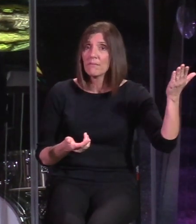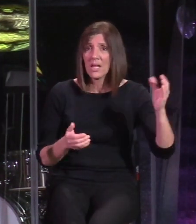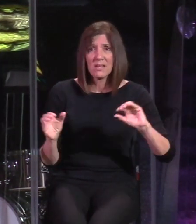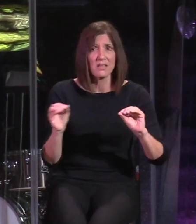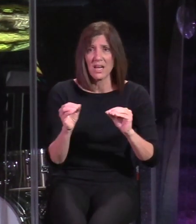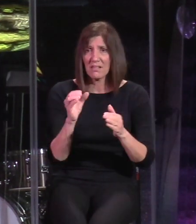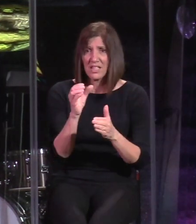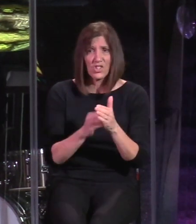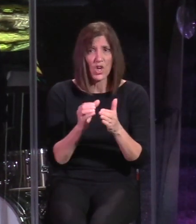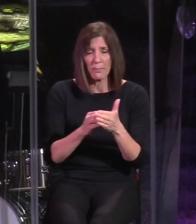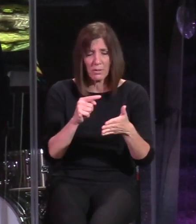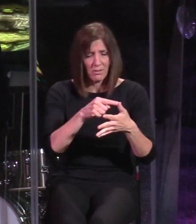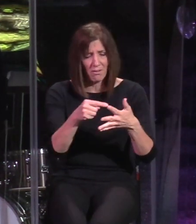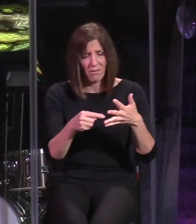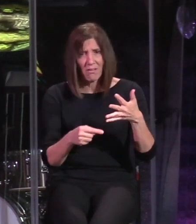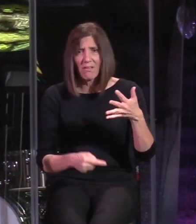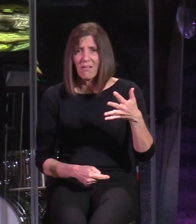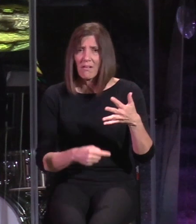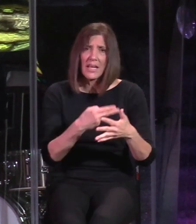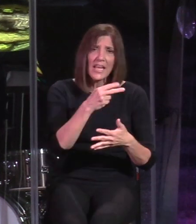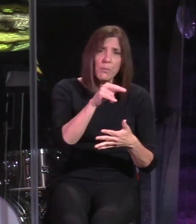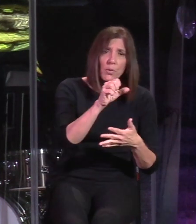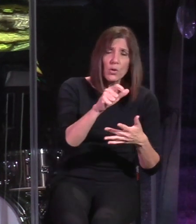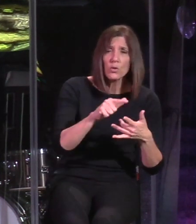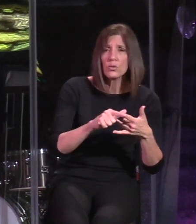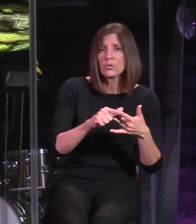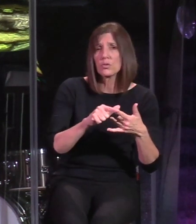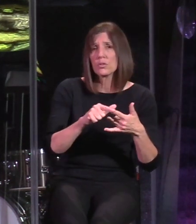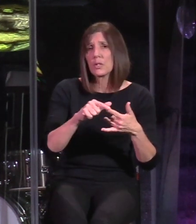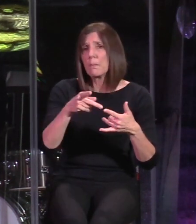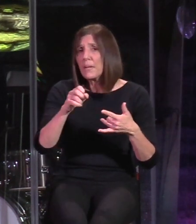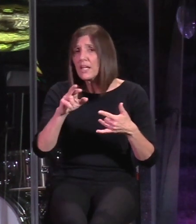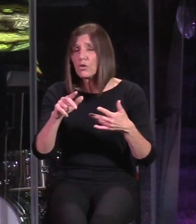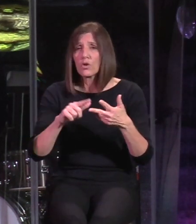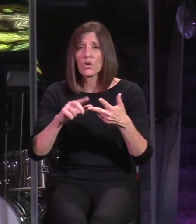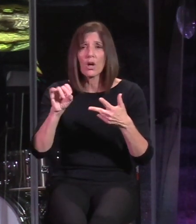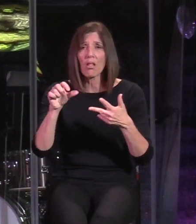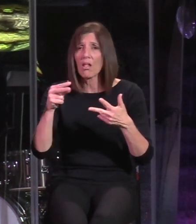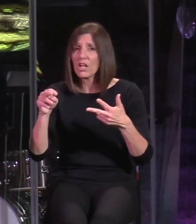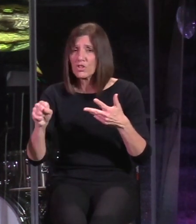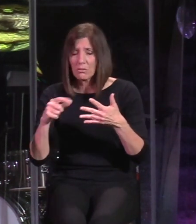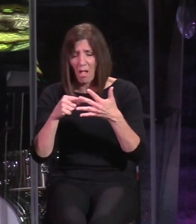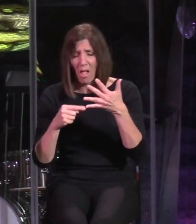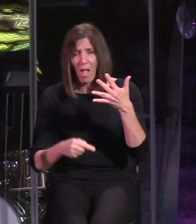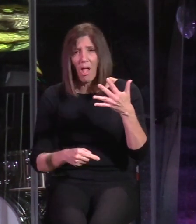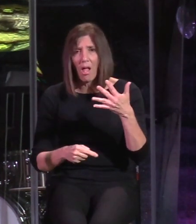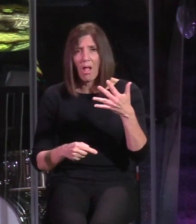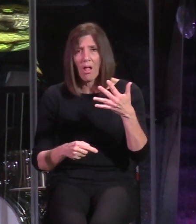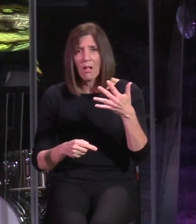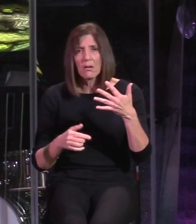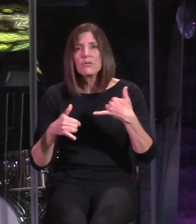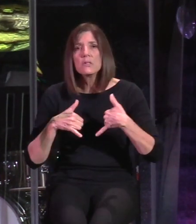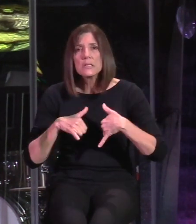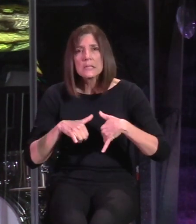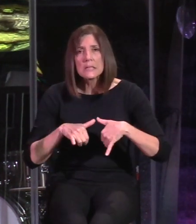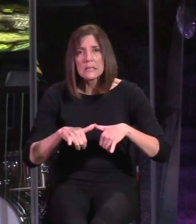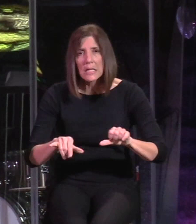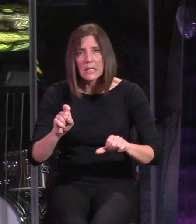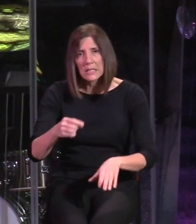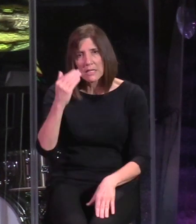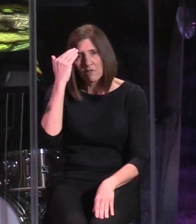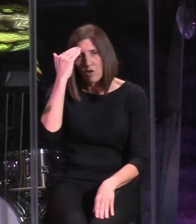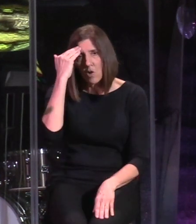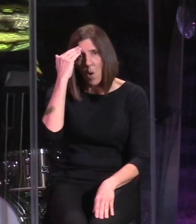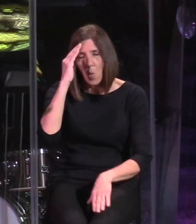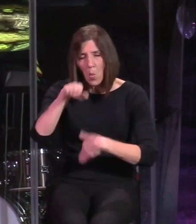in Romans or in Colossians or even here in 1 Peter allow you to get around the fact that everyone is first dead